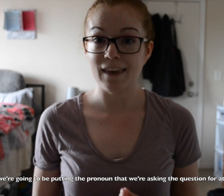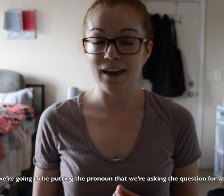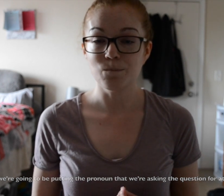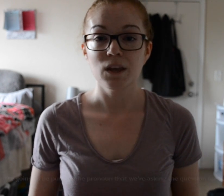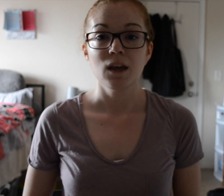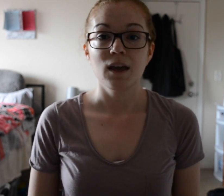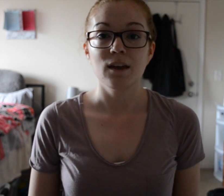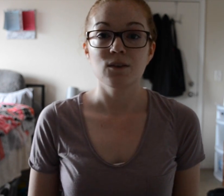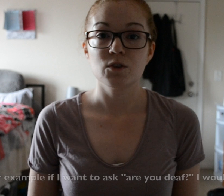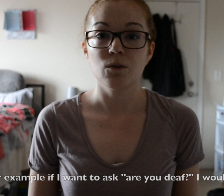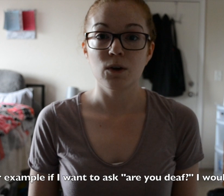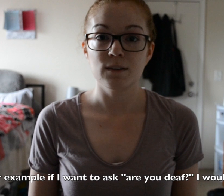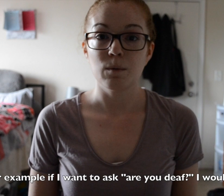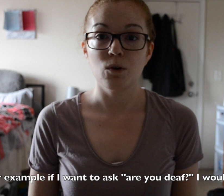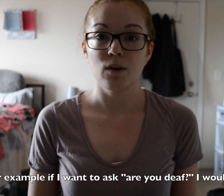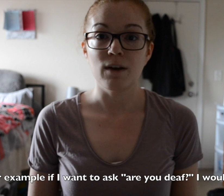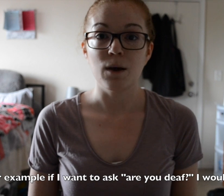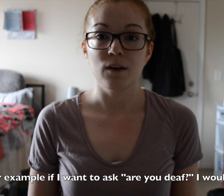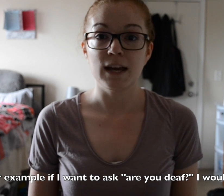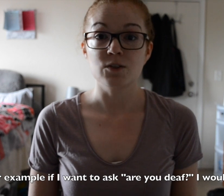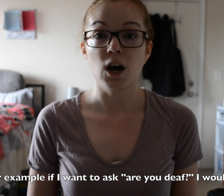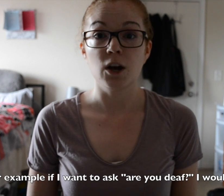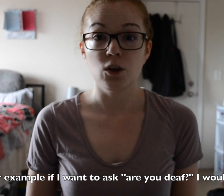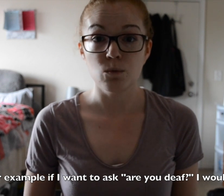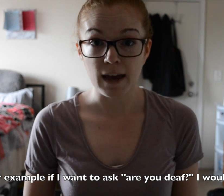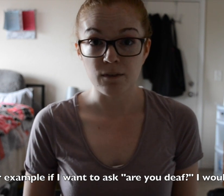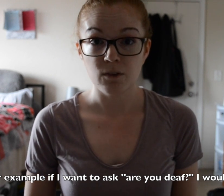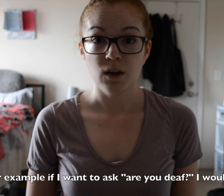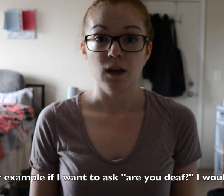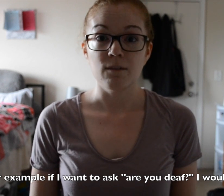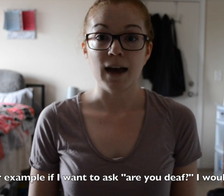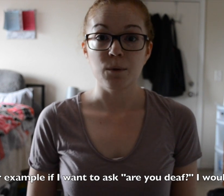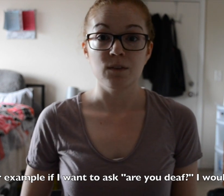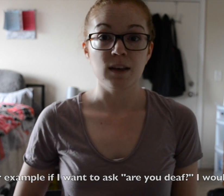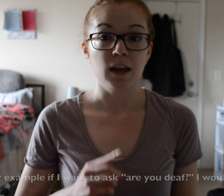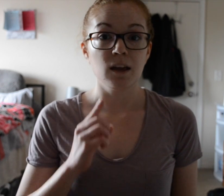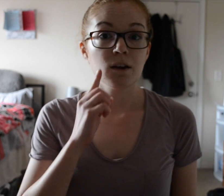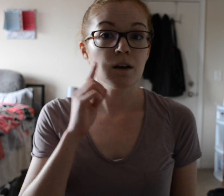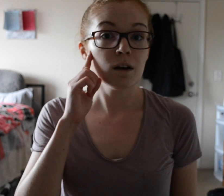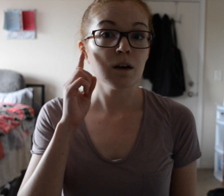end. And so, for example, if I want to ask, are you deaf? If I would say,